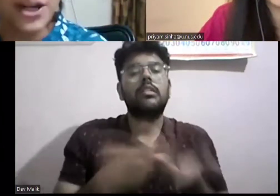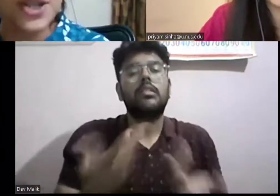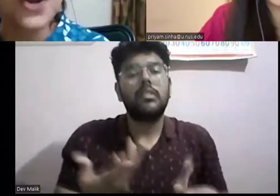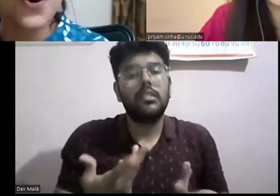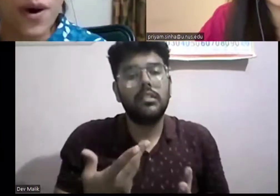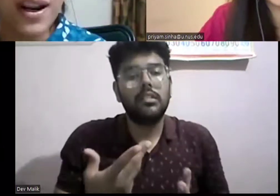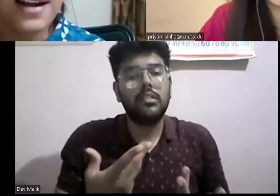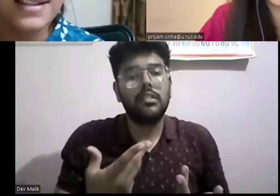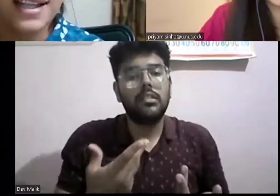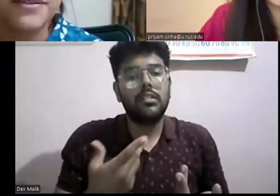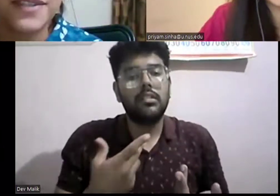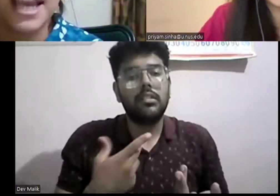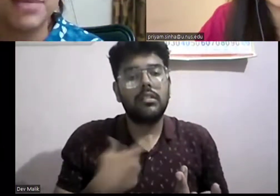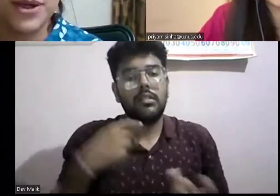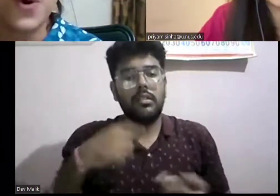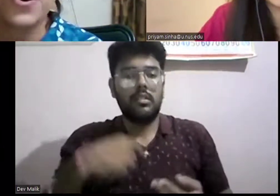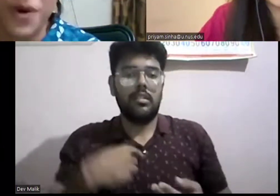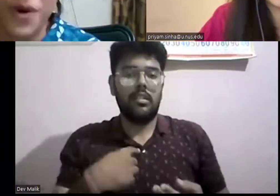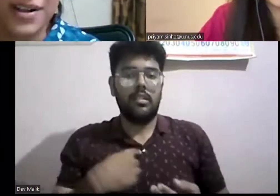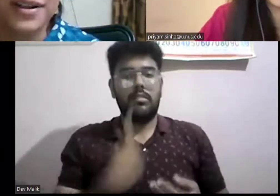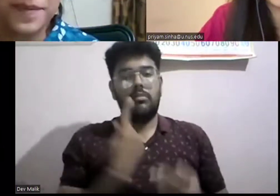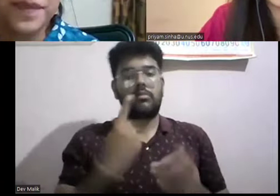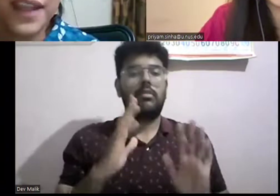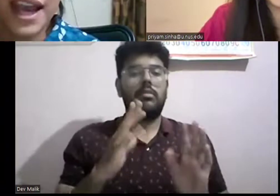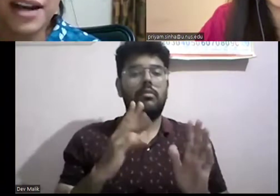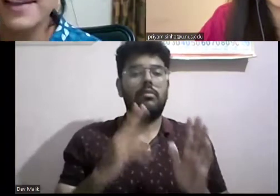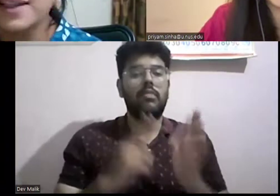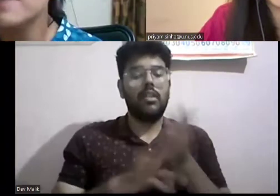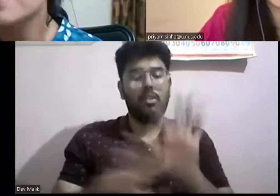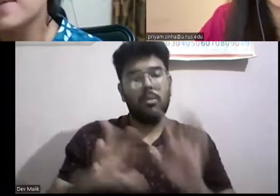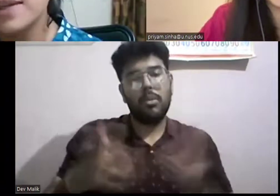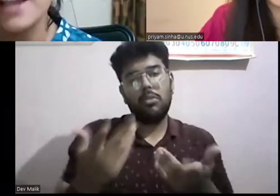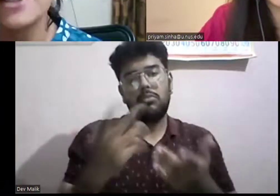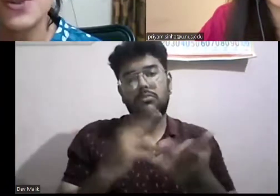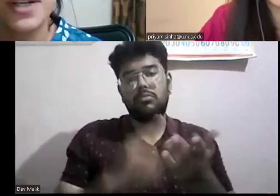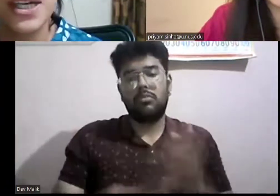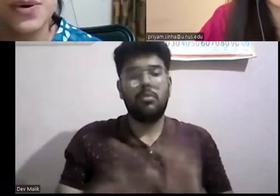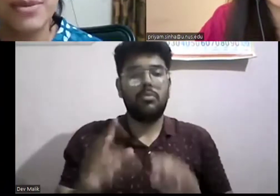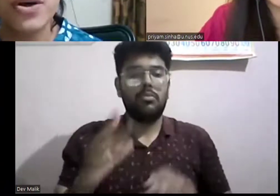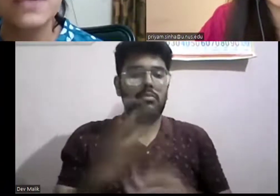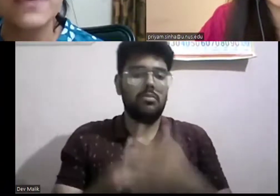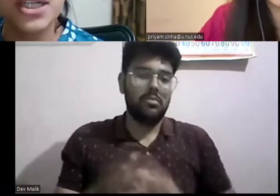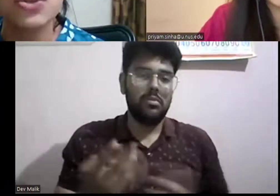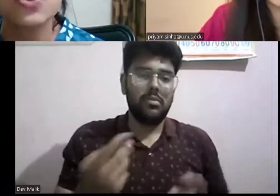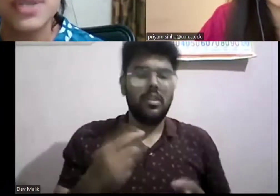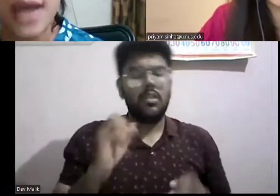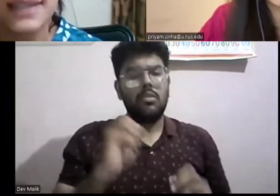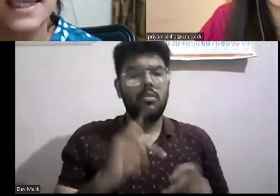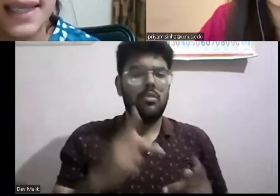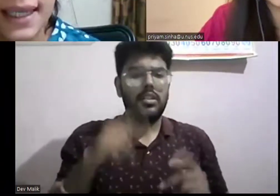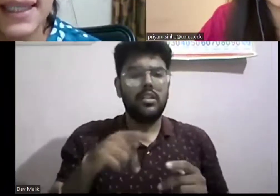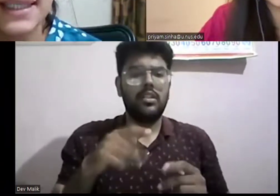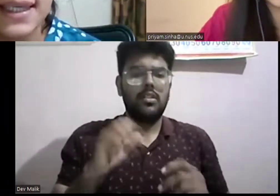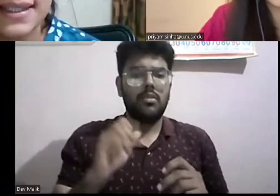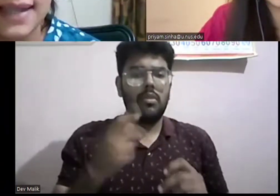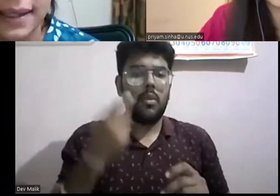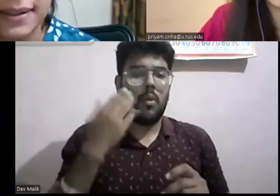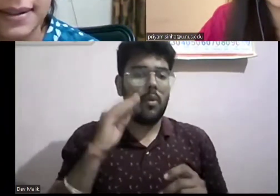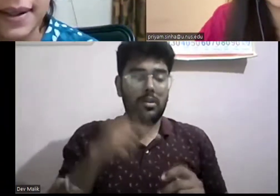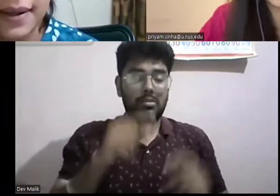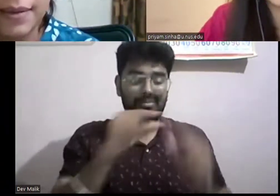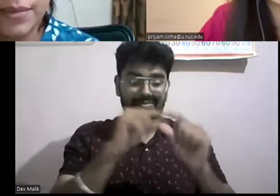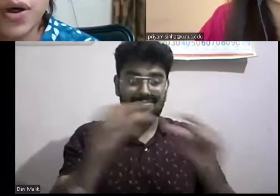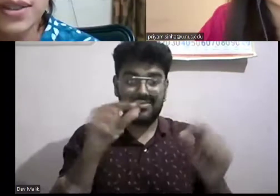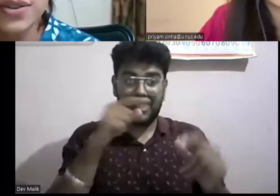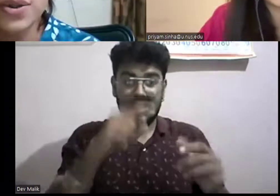can actually call ourselves abled or not. And I think, Ria, it's totally okay, because one needs to start thinking in these